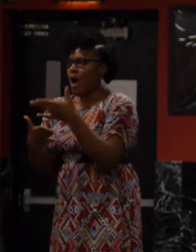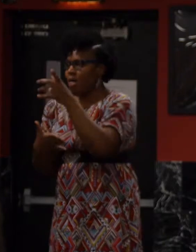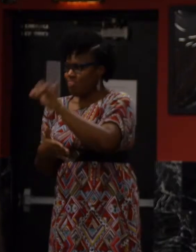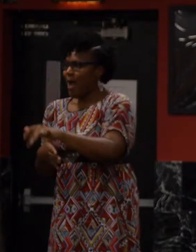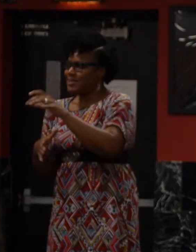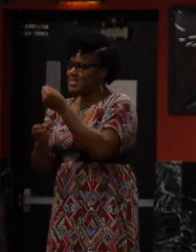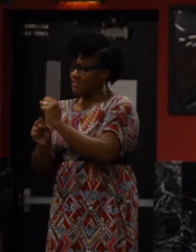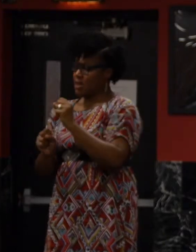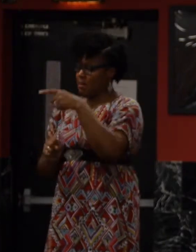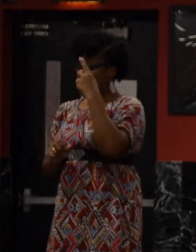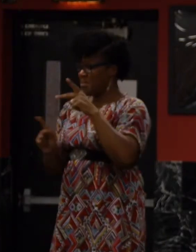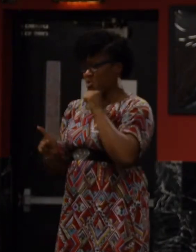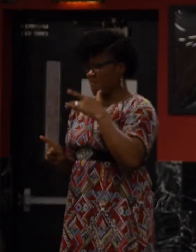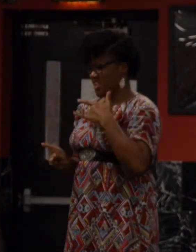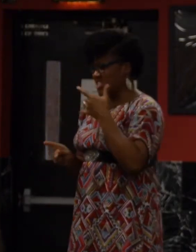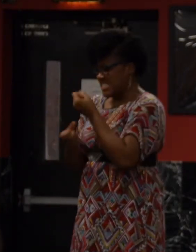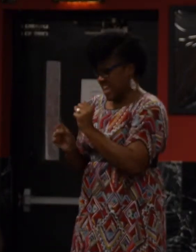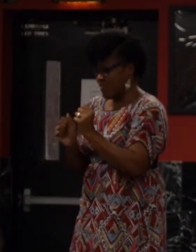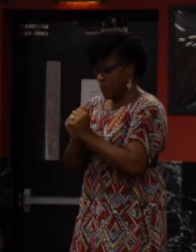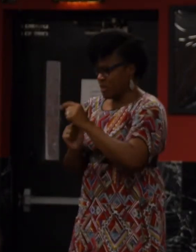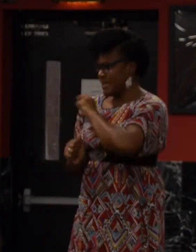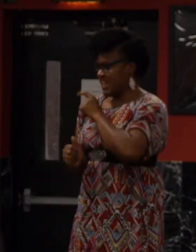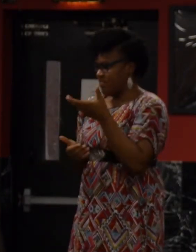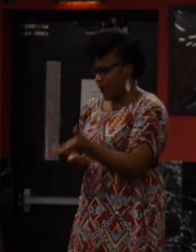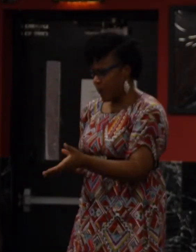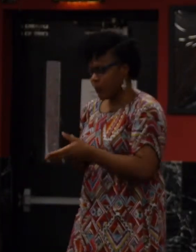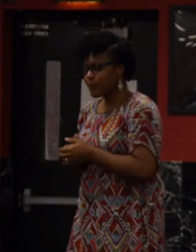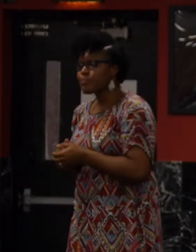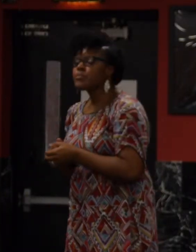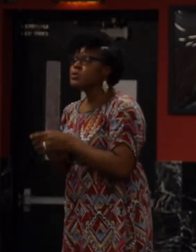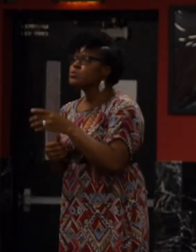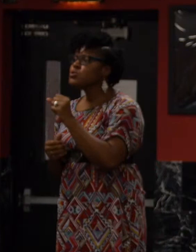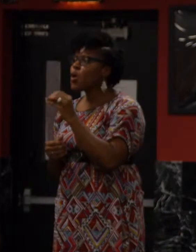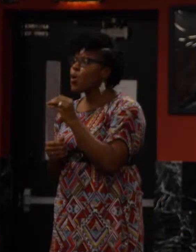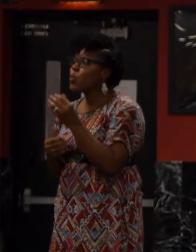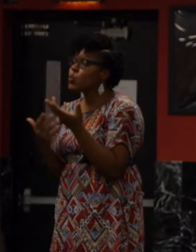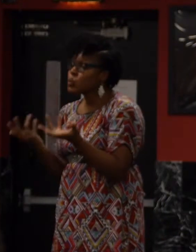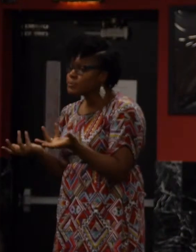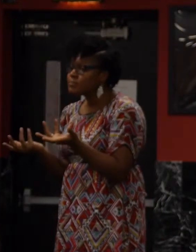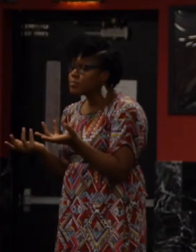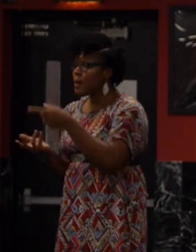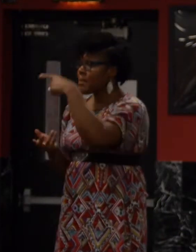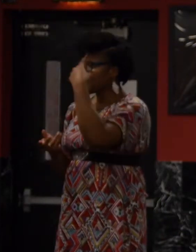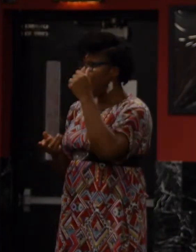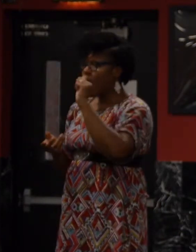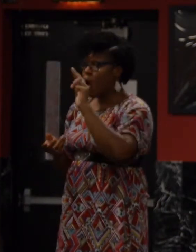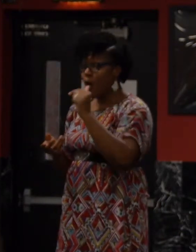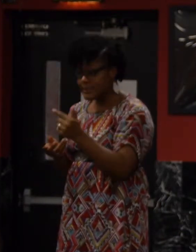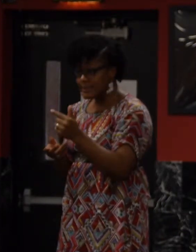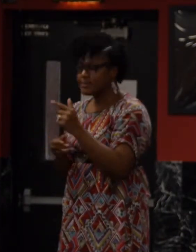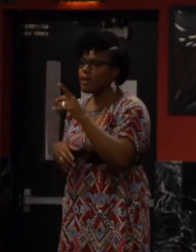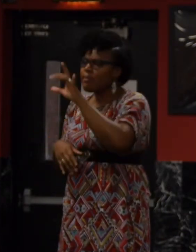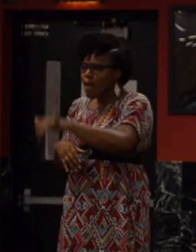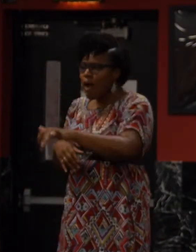folks generally feel that safe around the police. And in terms of Black August and the